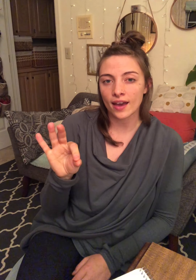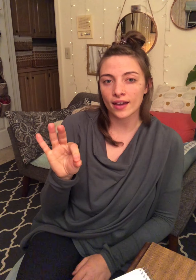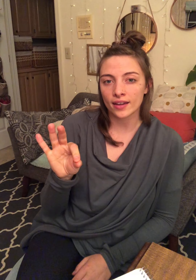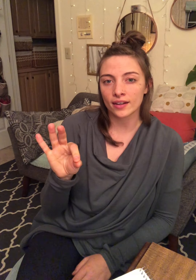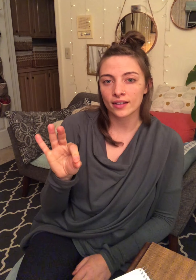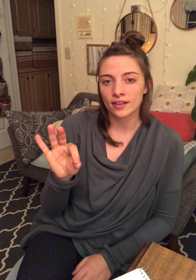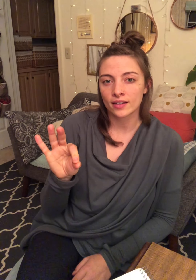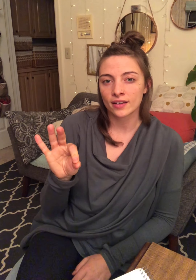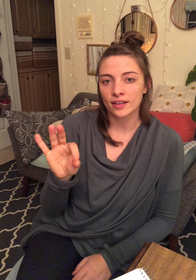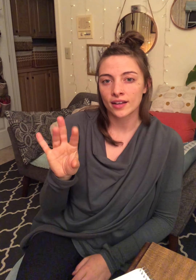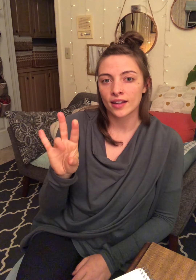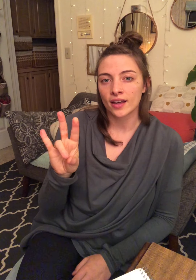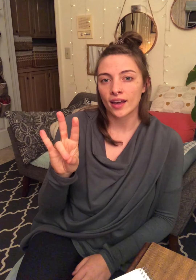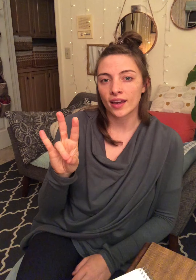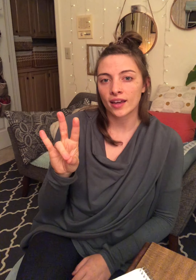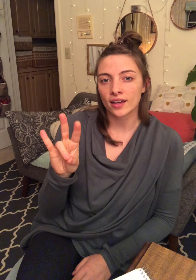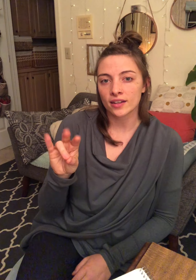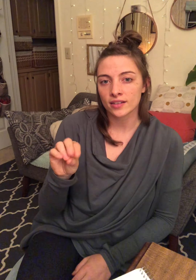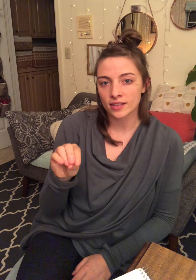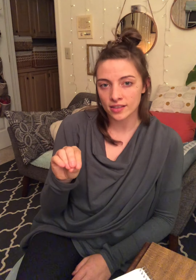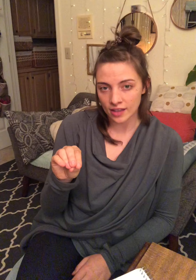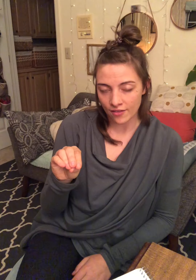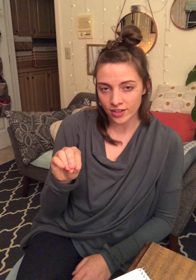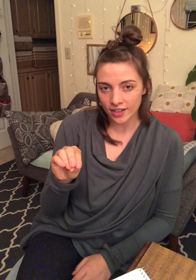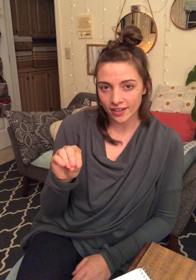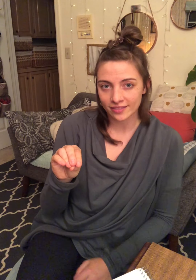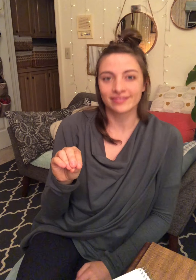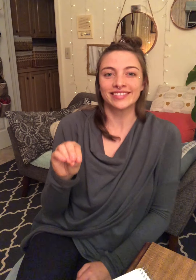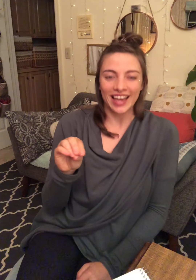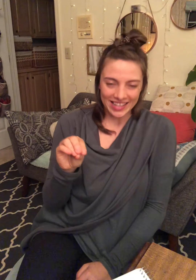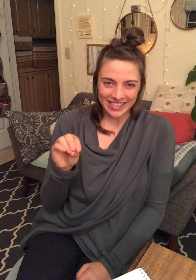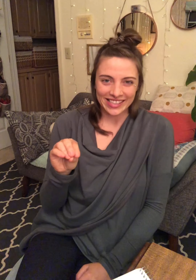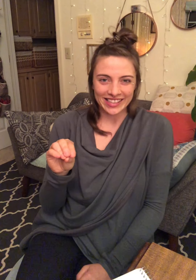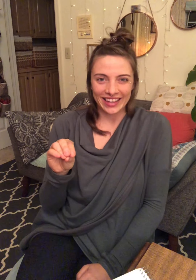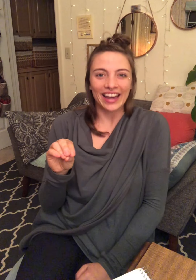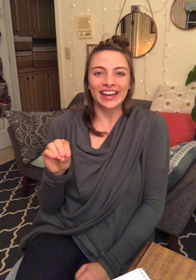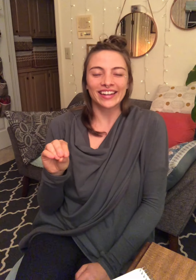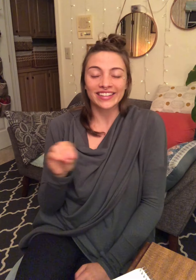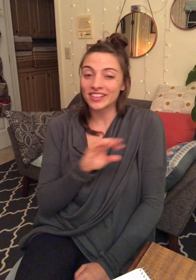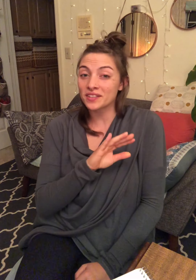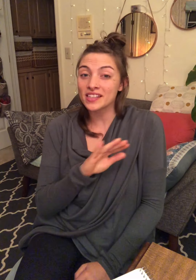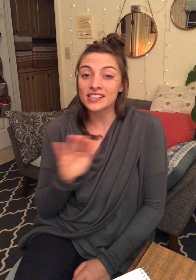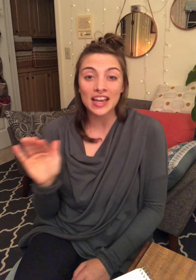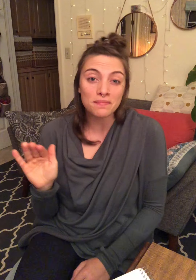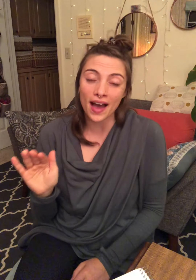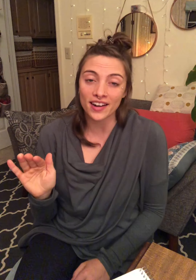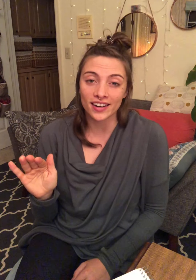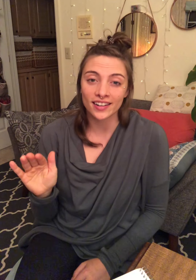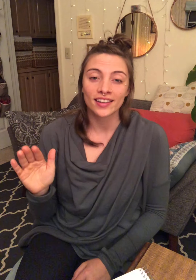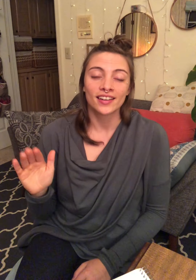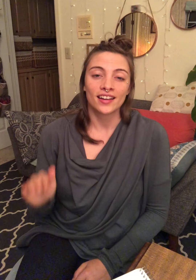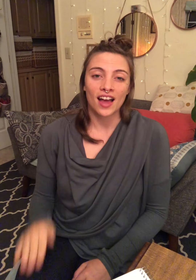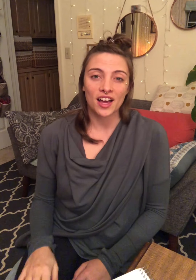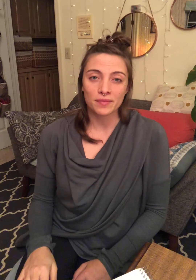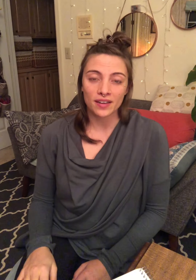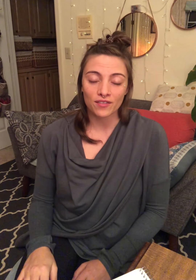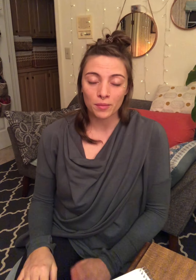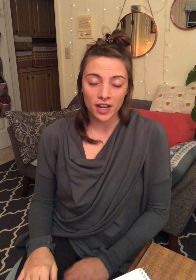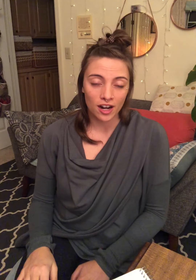69, and 70. Yes, good. So it's the same pattern from here